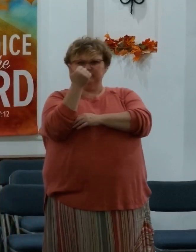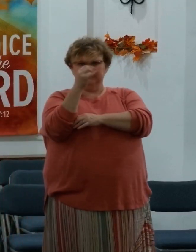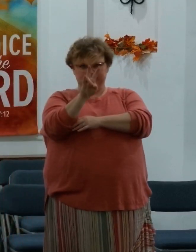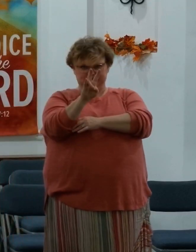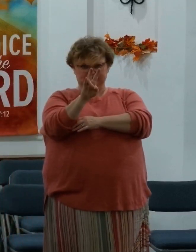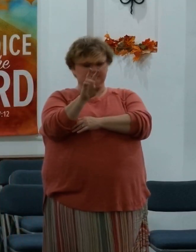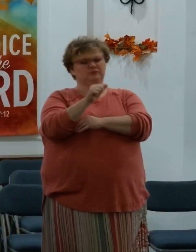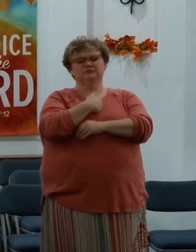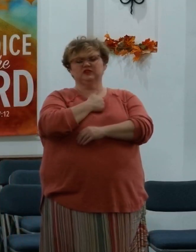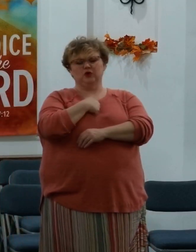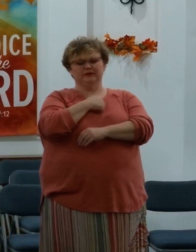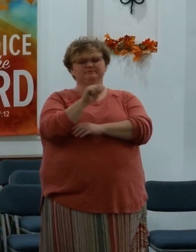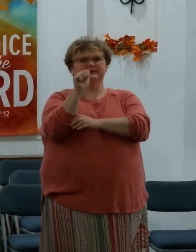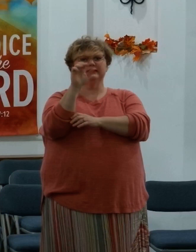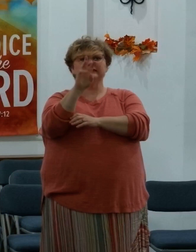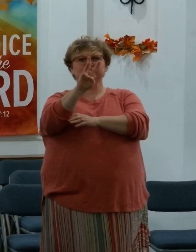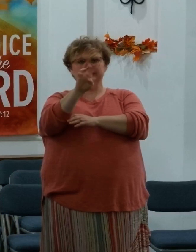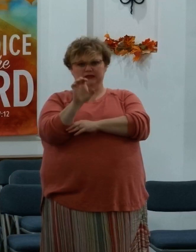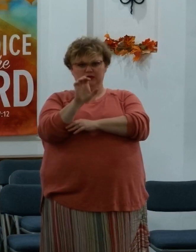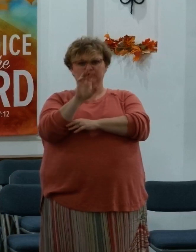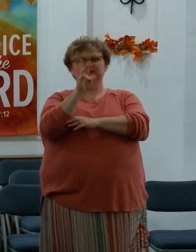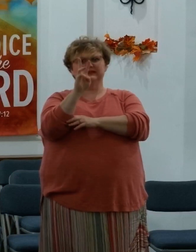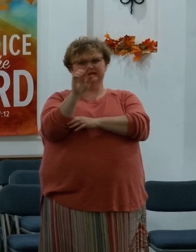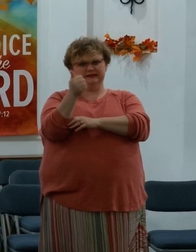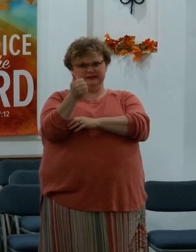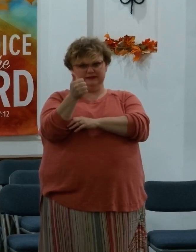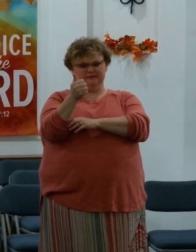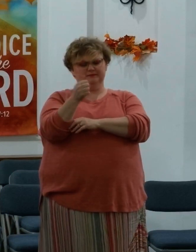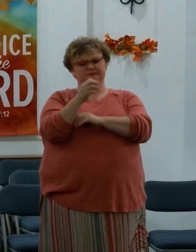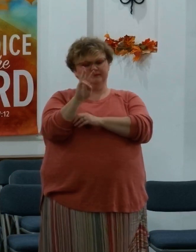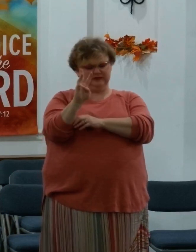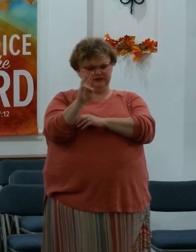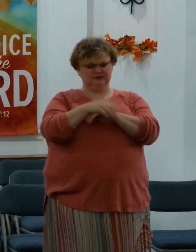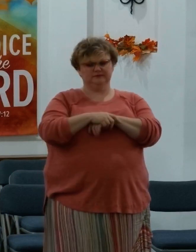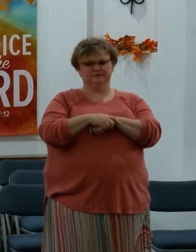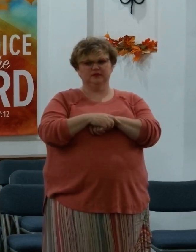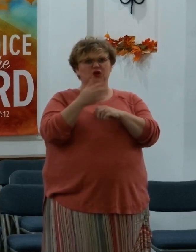616, hymn number 616, Trust, Try, and Prove Me, singing all three stanzas.